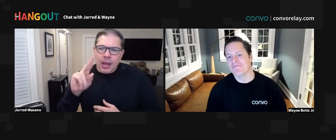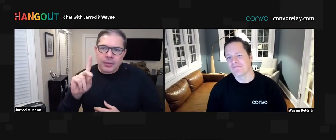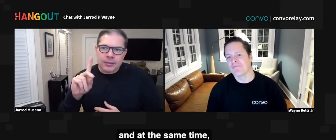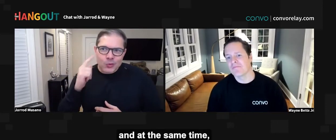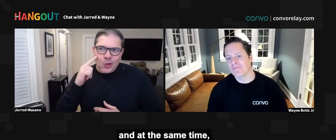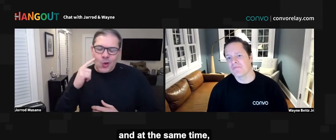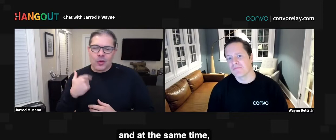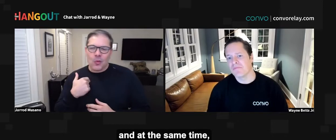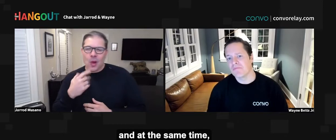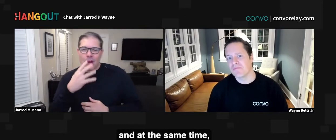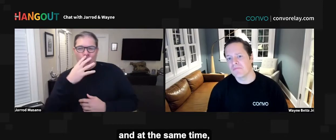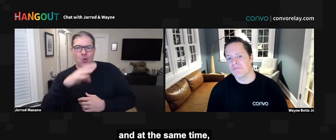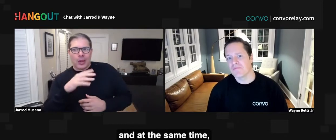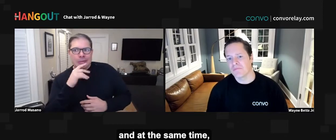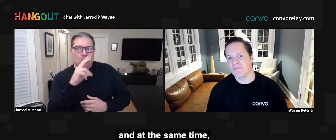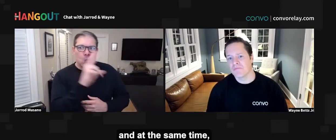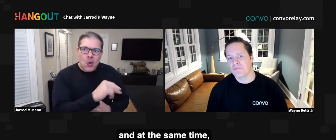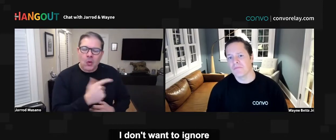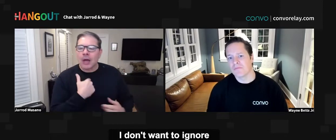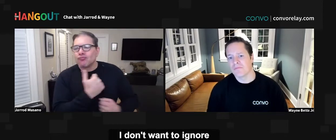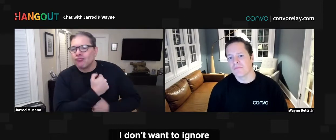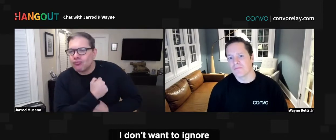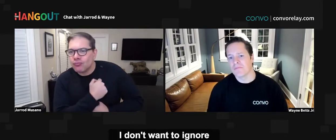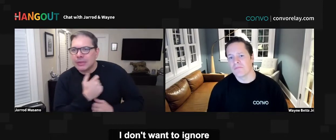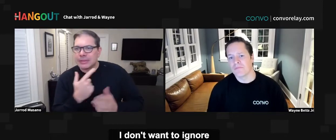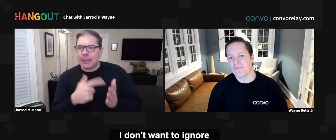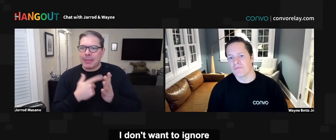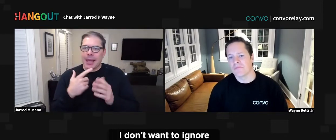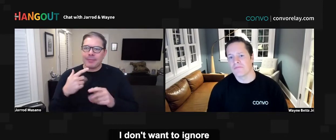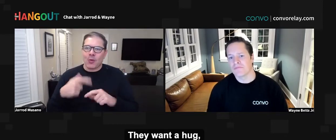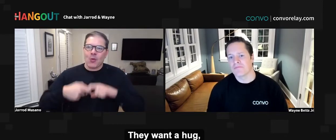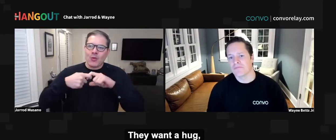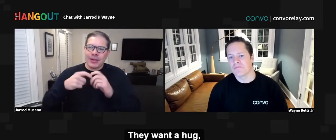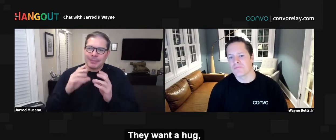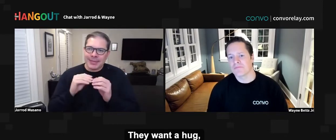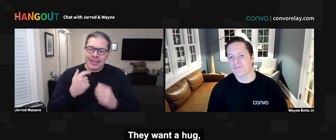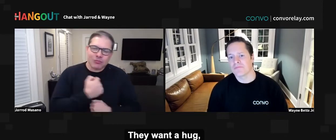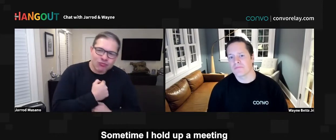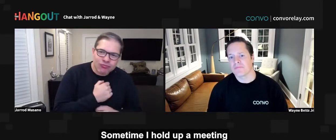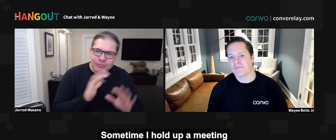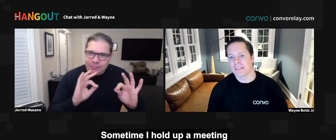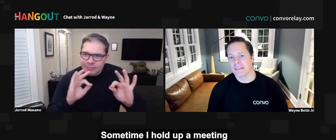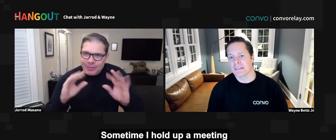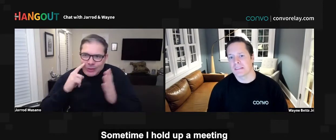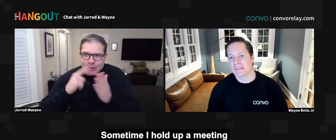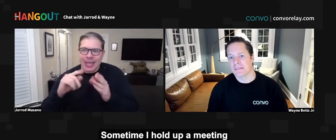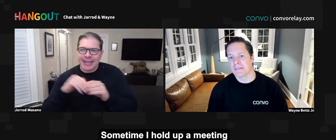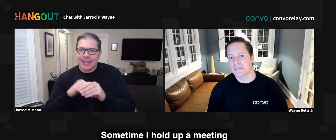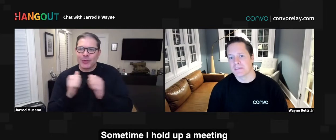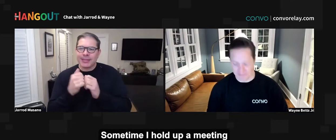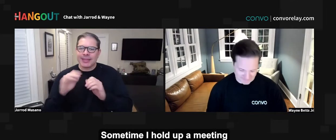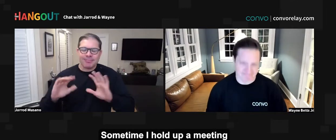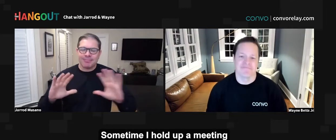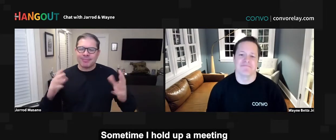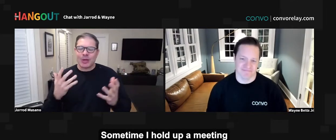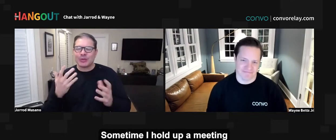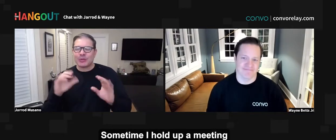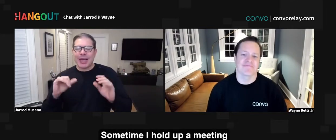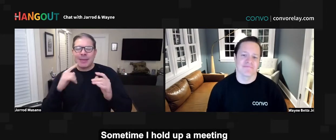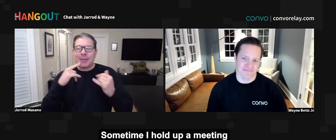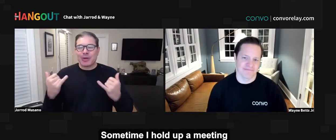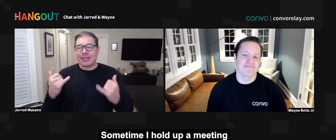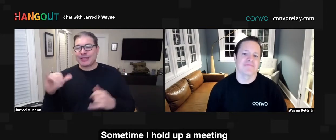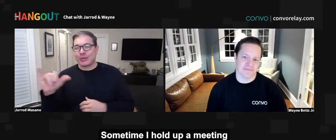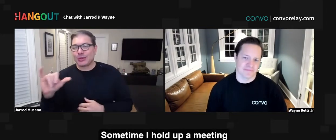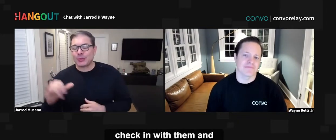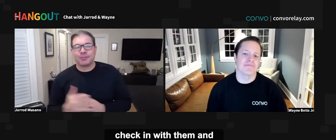there are interruptions, and at the same time, I want to be kind. I don't want to ignore them and say, no, no, no. If they want a hug, I give them a hug. Sometimes I hold up a meeting just to hold